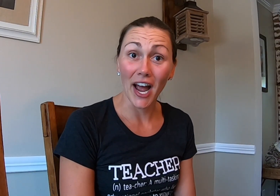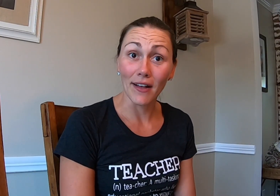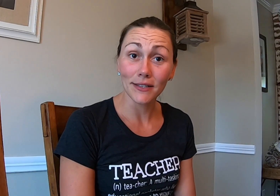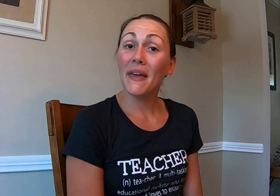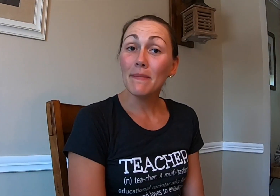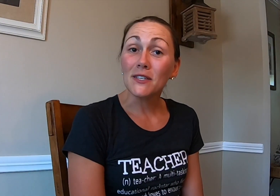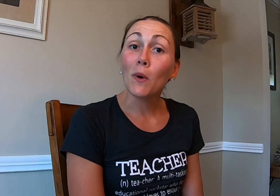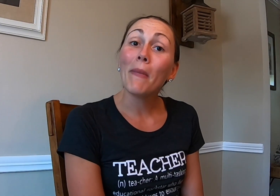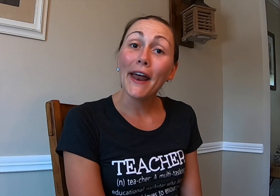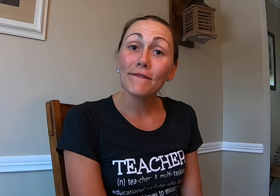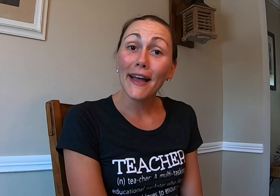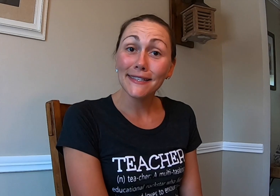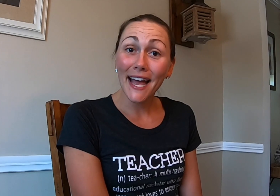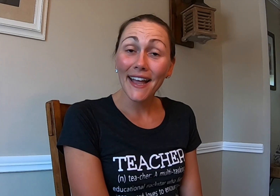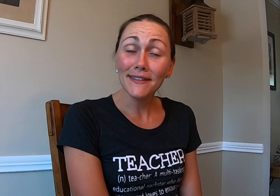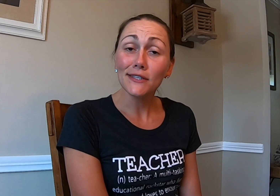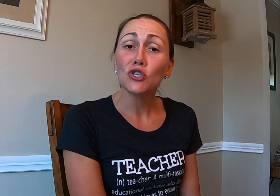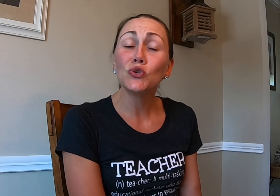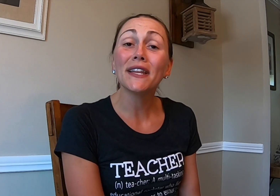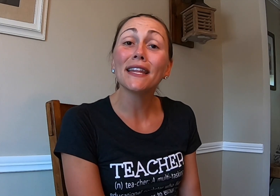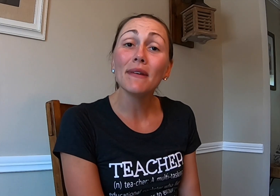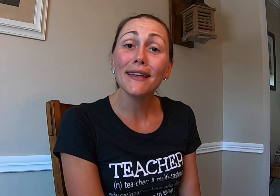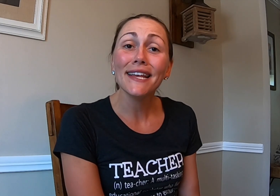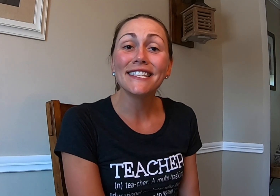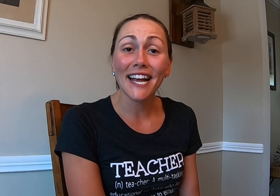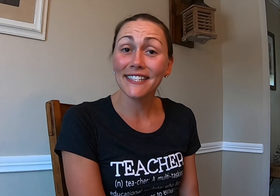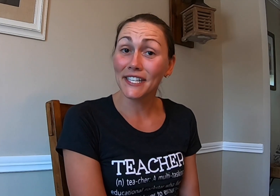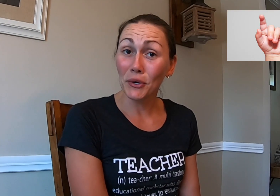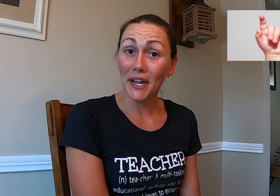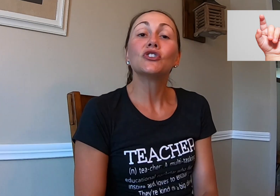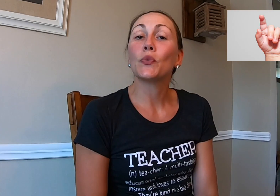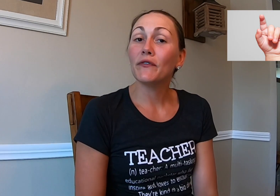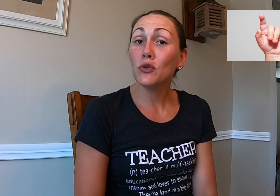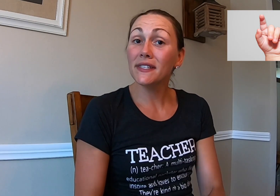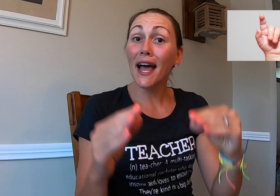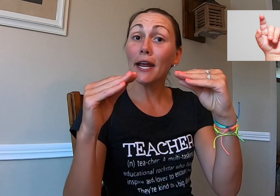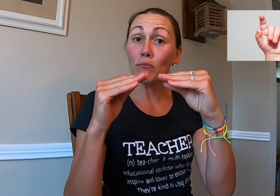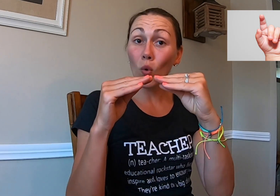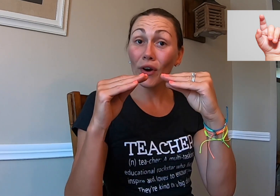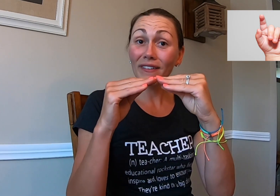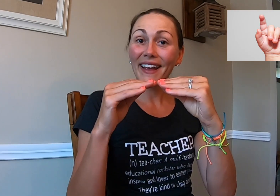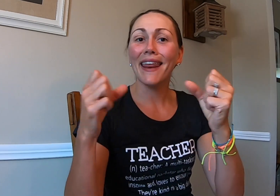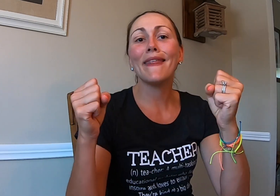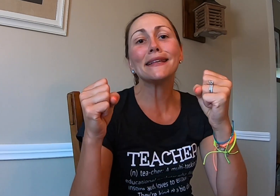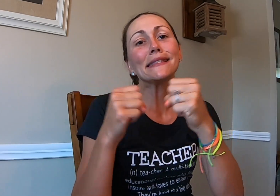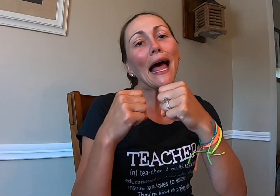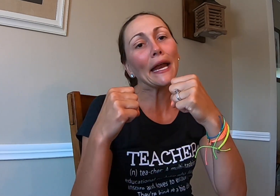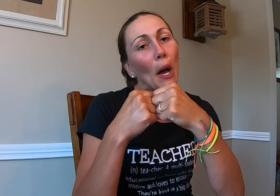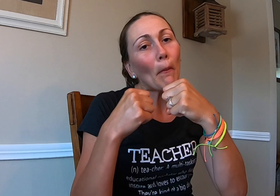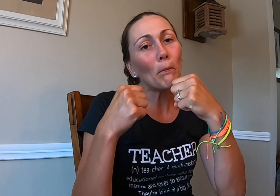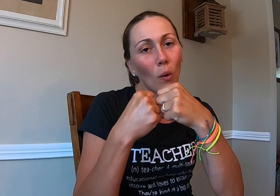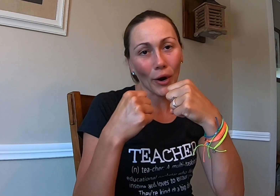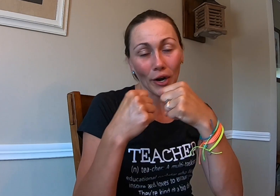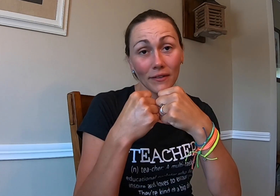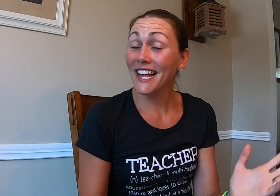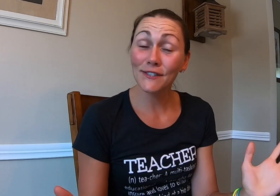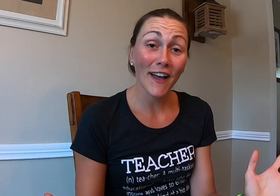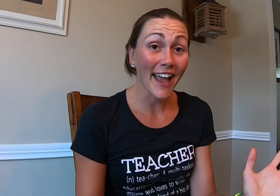child. Babies will modify signs due to limited dexterity. So if you sign more and they sign more, that's fine.